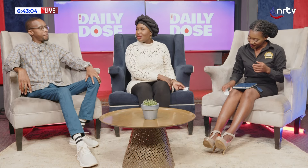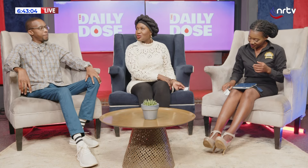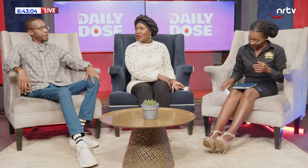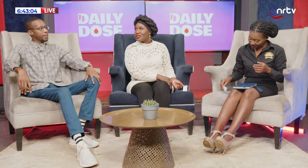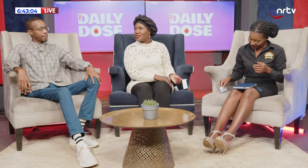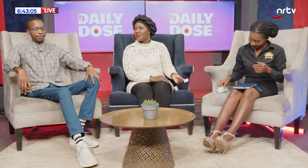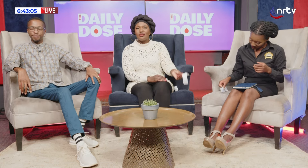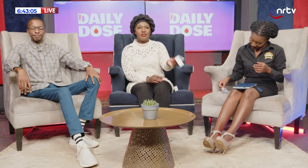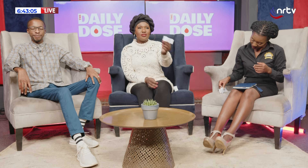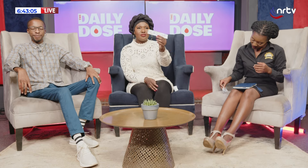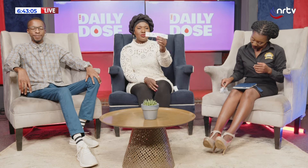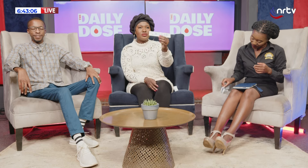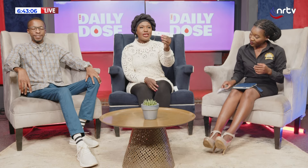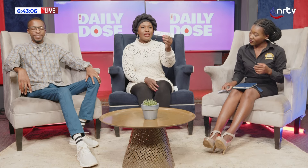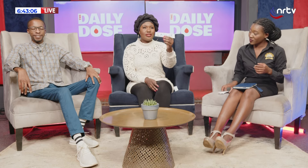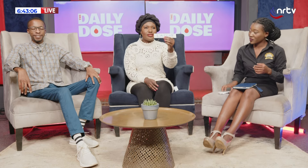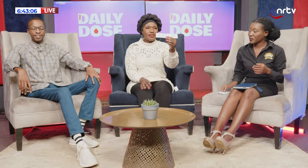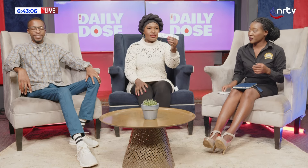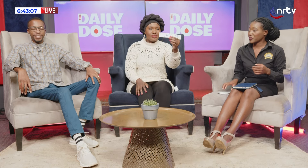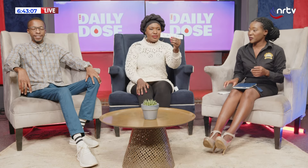your eyes. Don't you say it, TD.